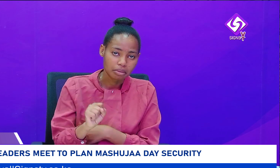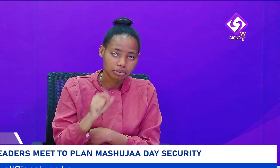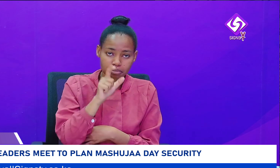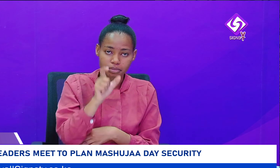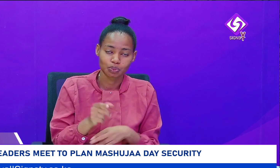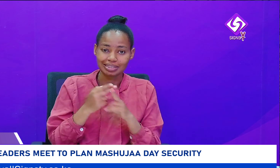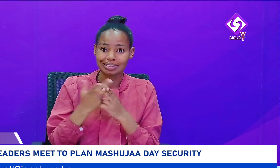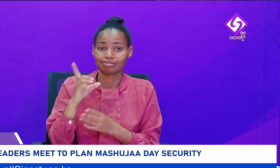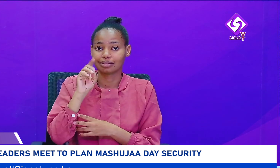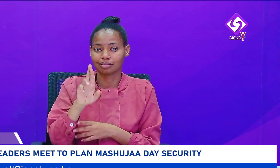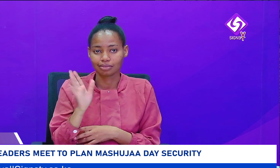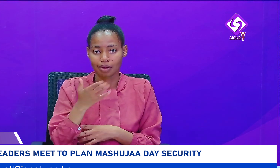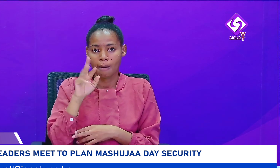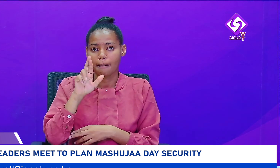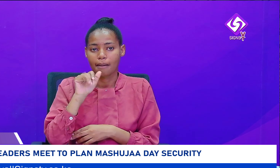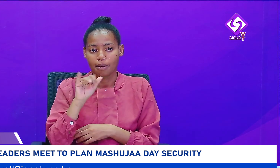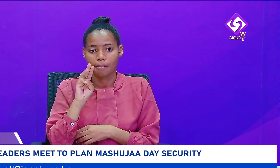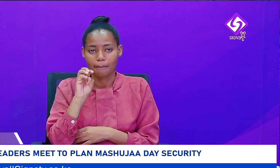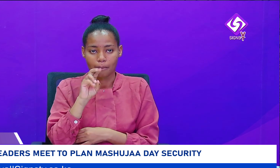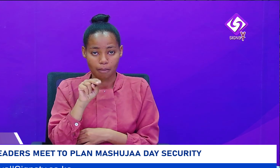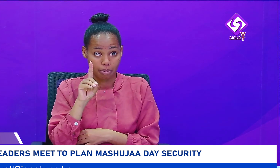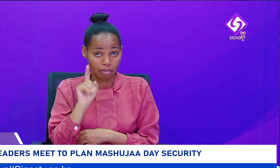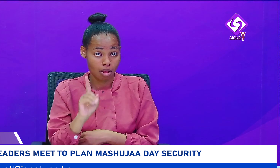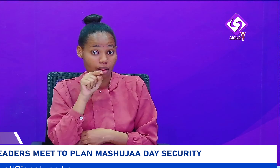Secretary Dr. Raymond Omolo, accompanied by Commissioner Ruto,